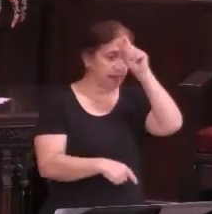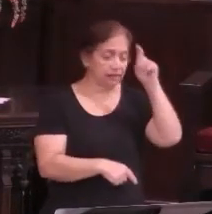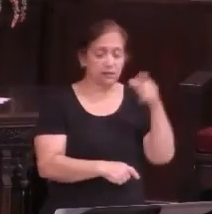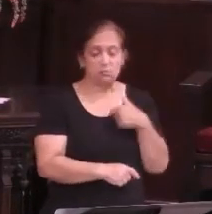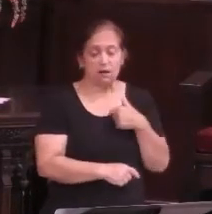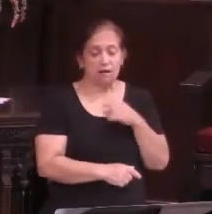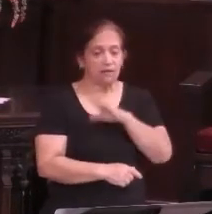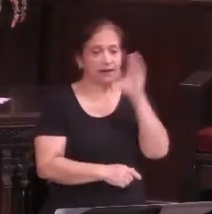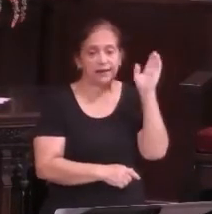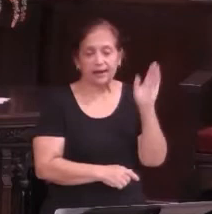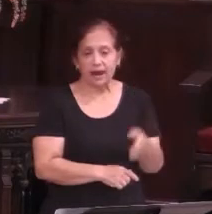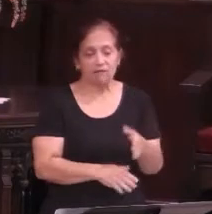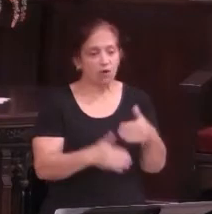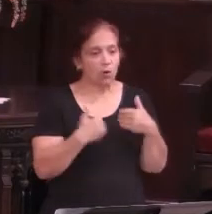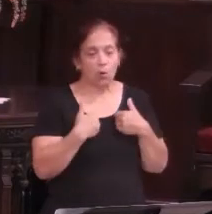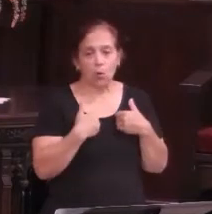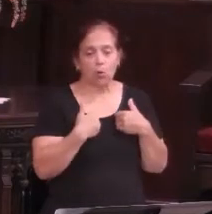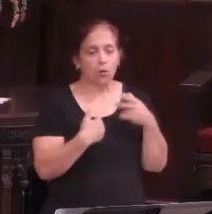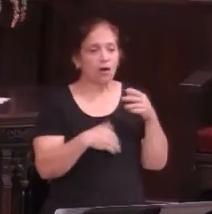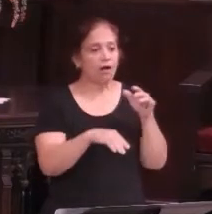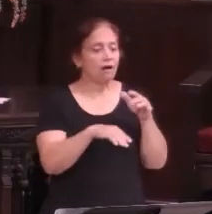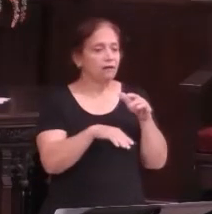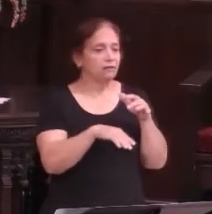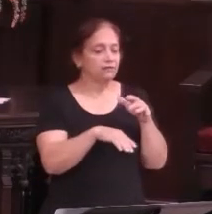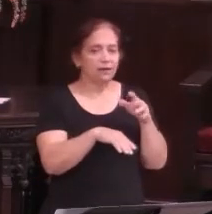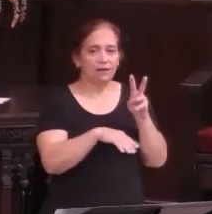have never owned a vineyard.